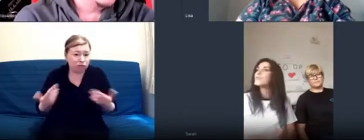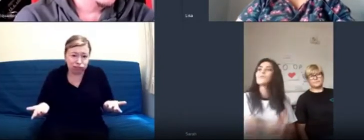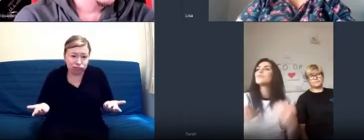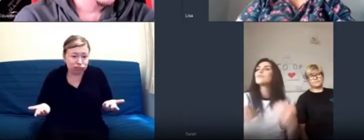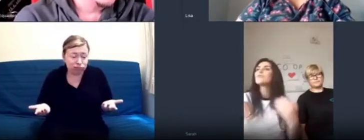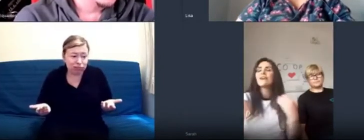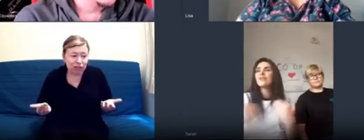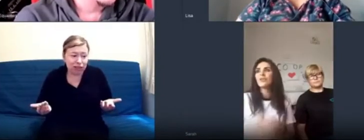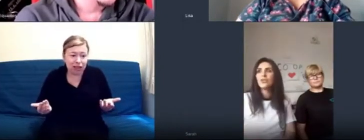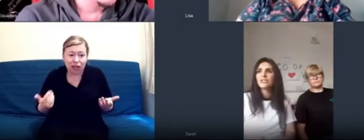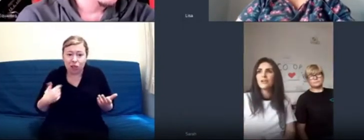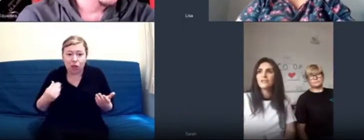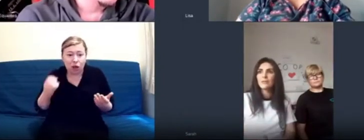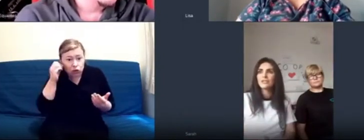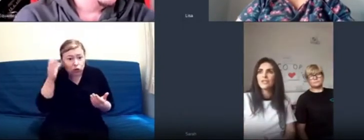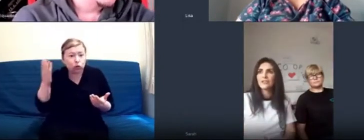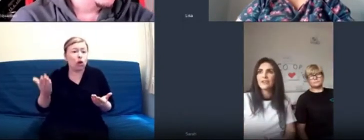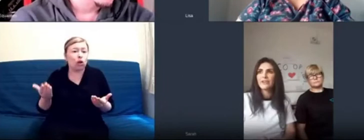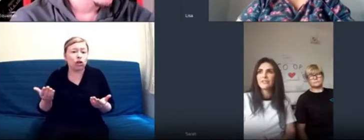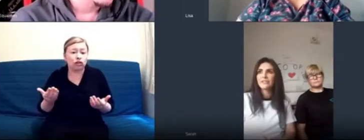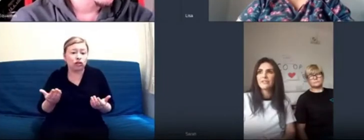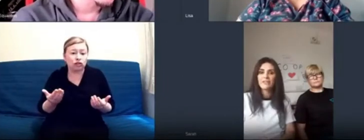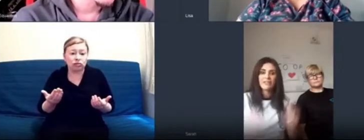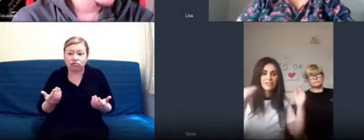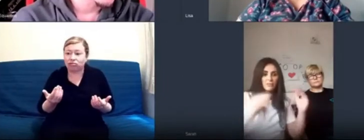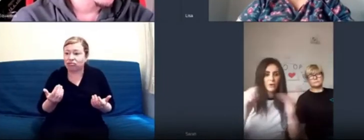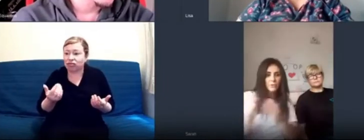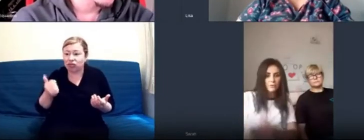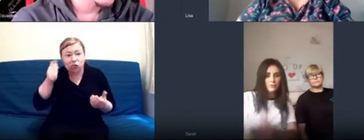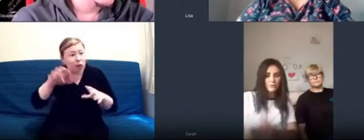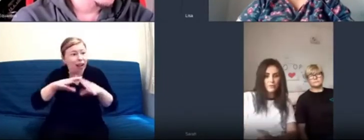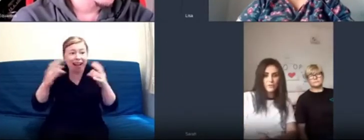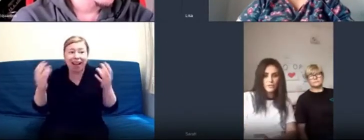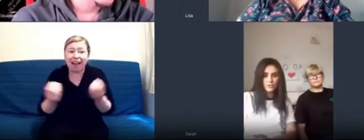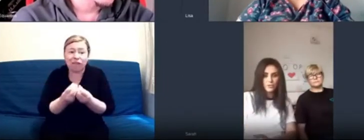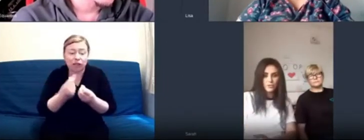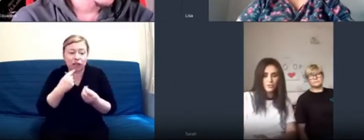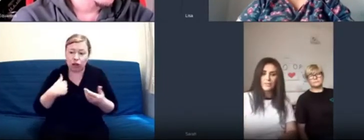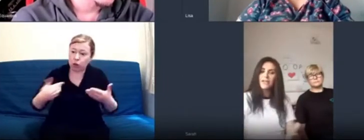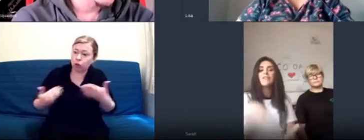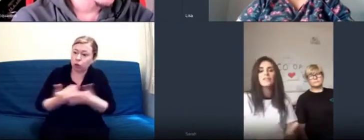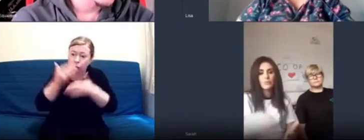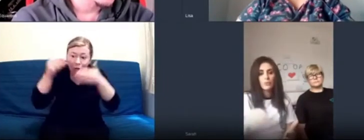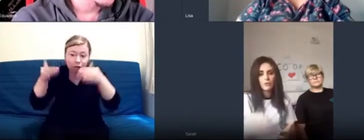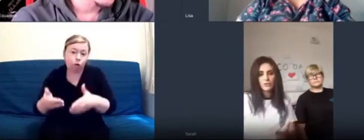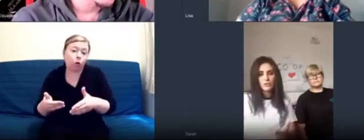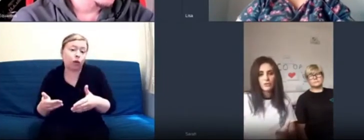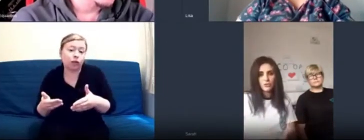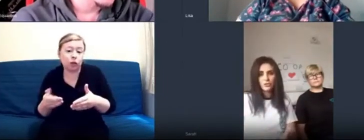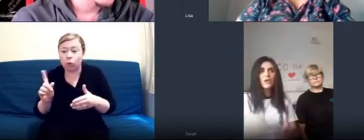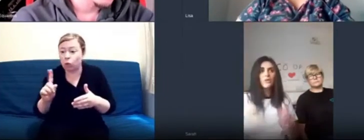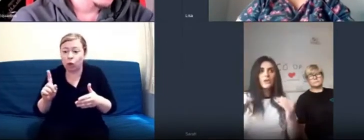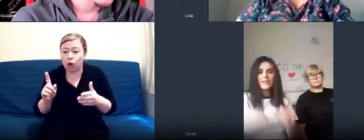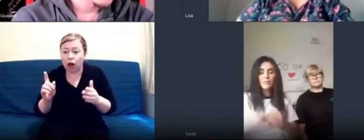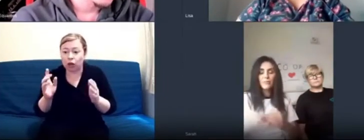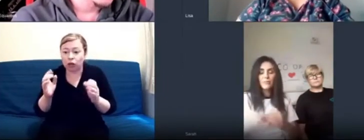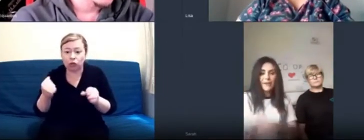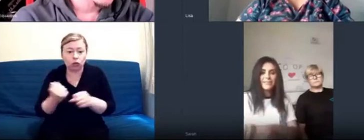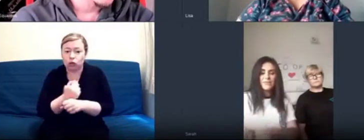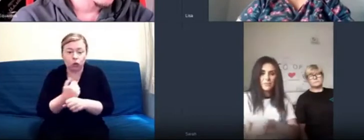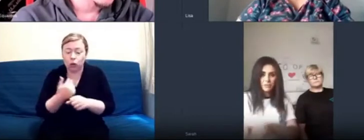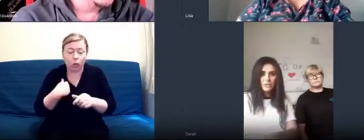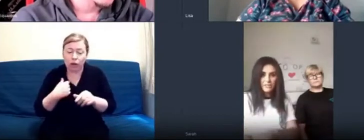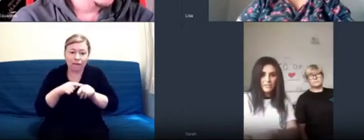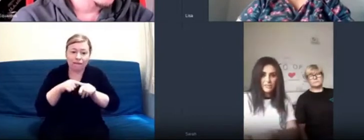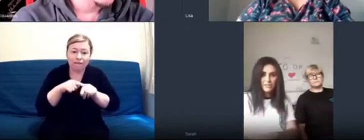it. We don't have the knowledge enough to be able to turn around and say, right, this is what our main focus is going to be. This is what we're going to do. We are led by the